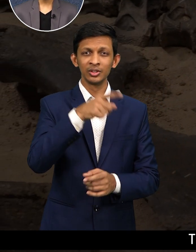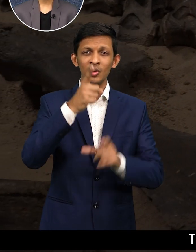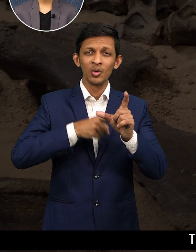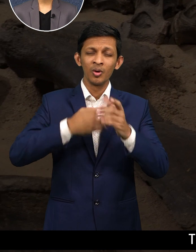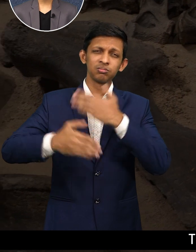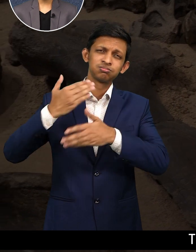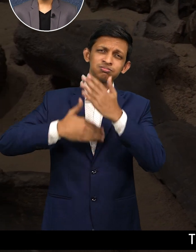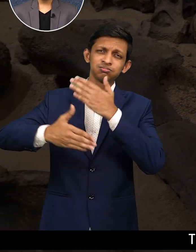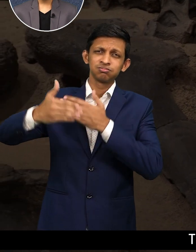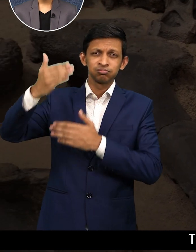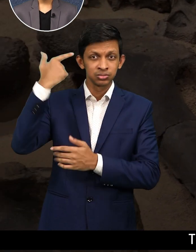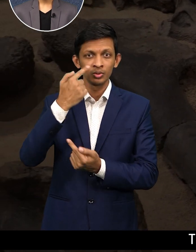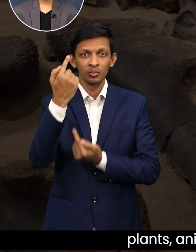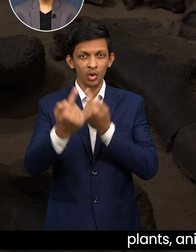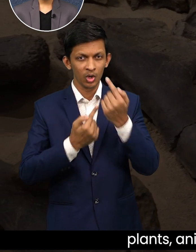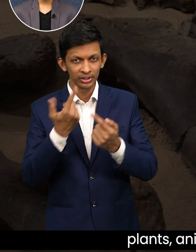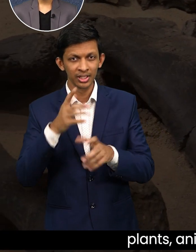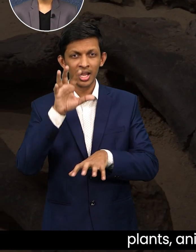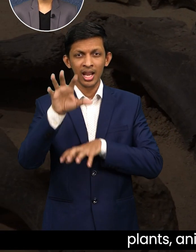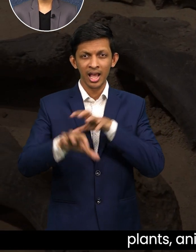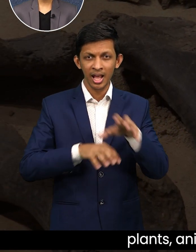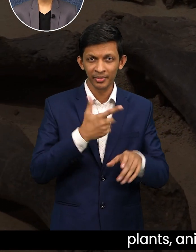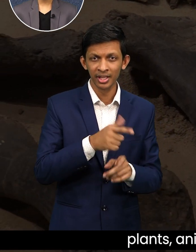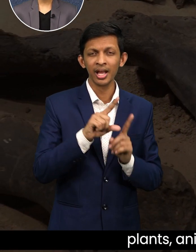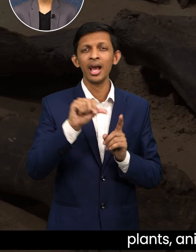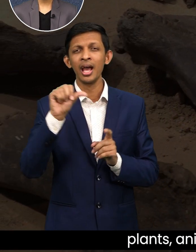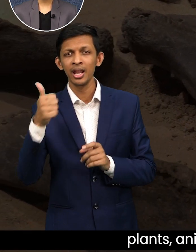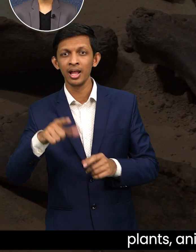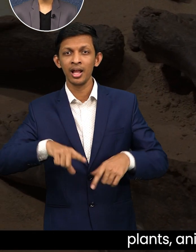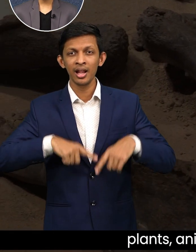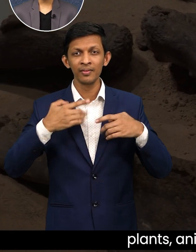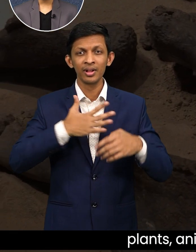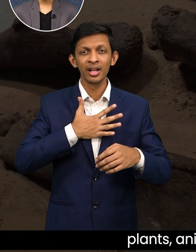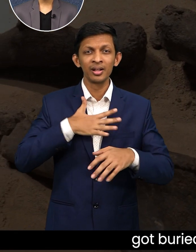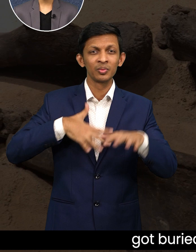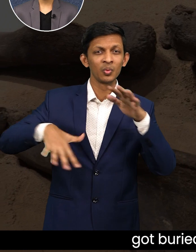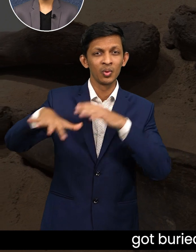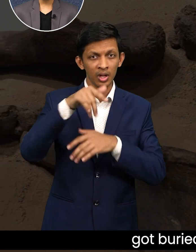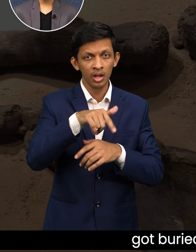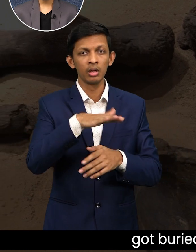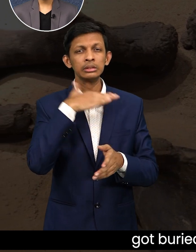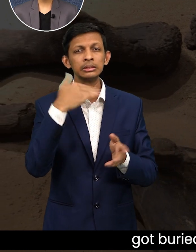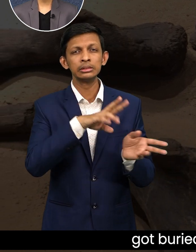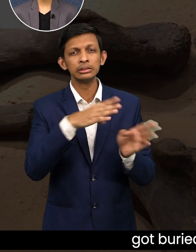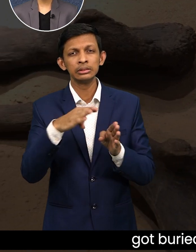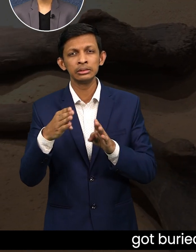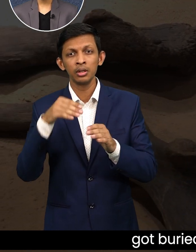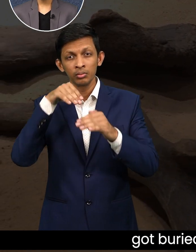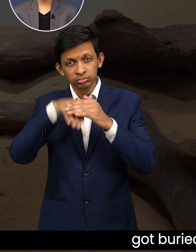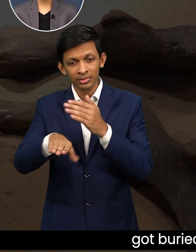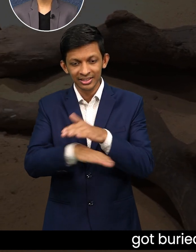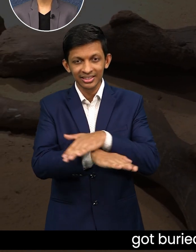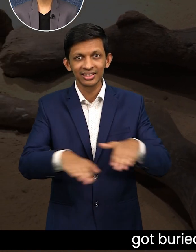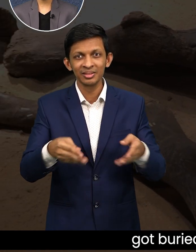Thousands of years ago, plants, animals and other living organisms got buried under the